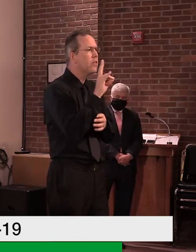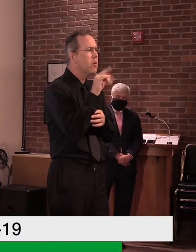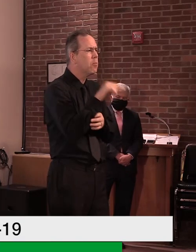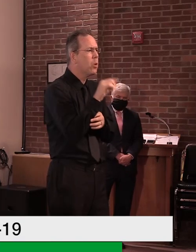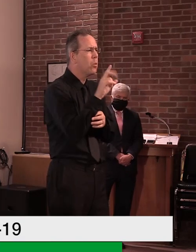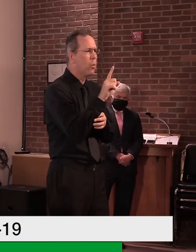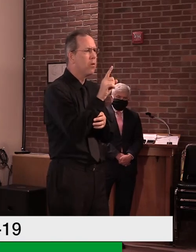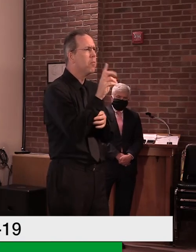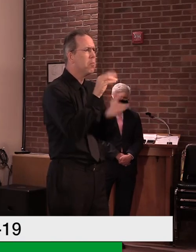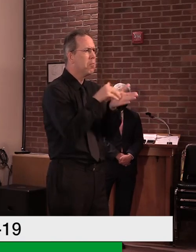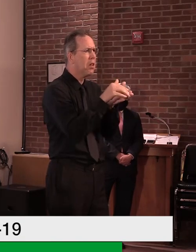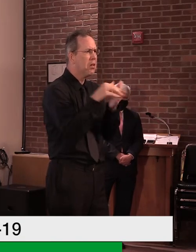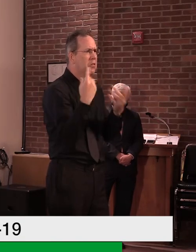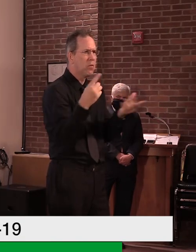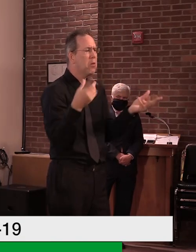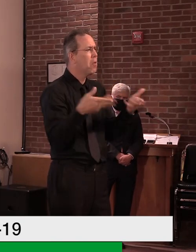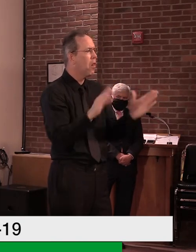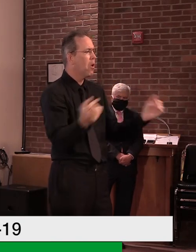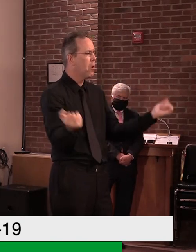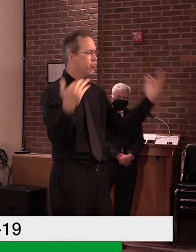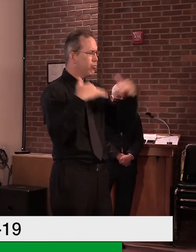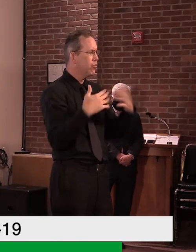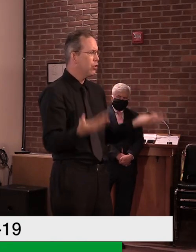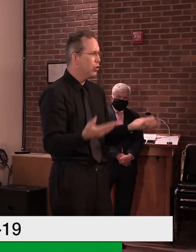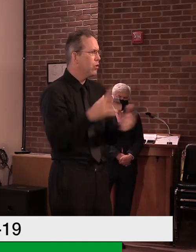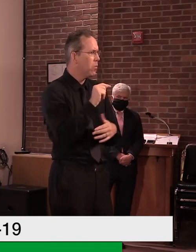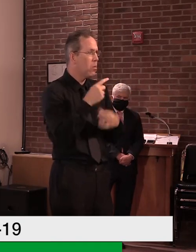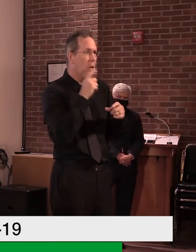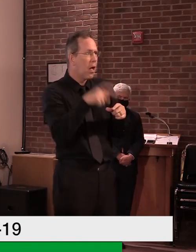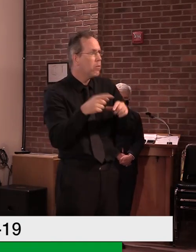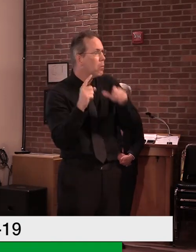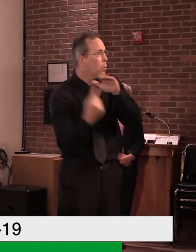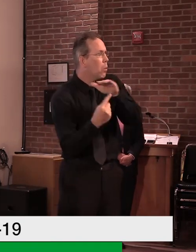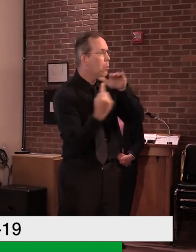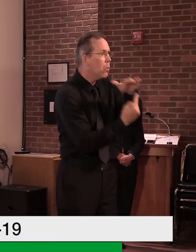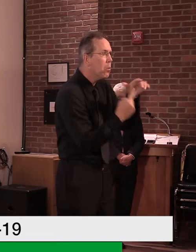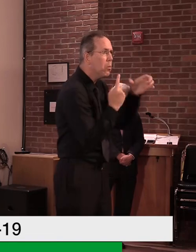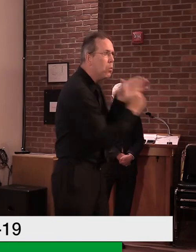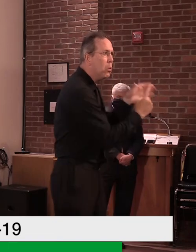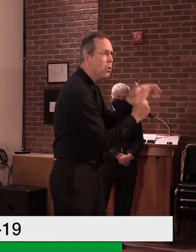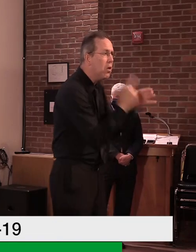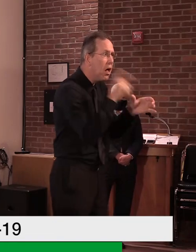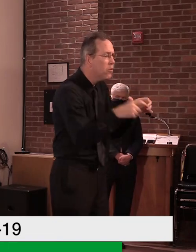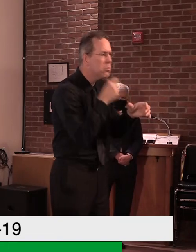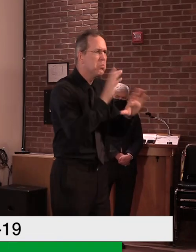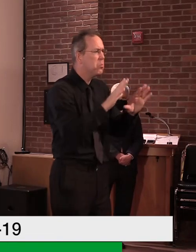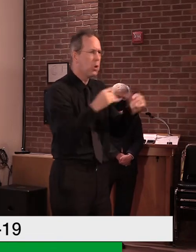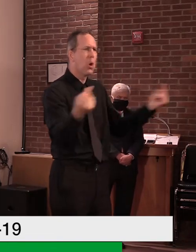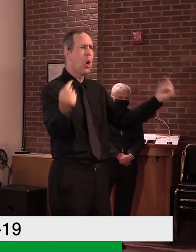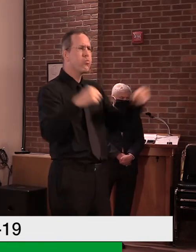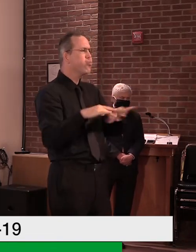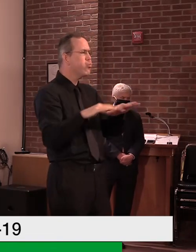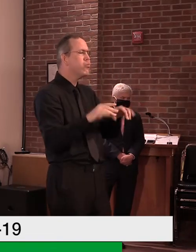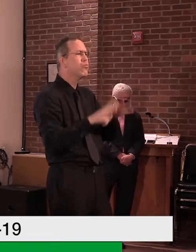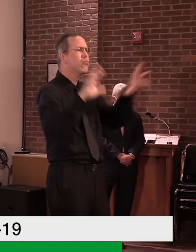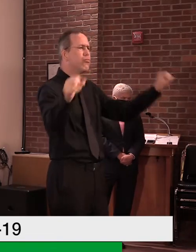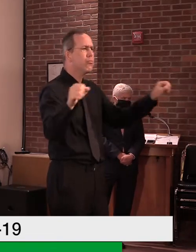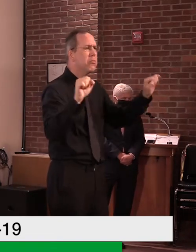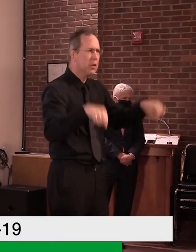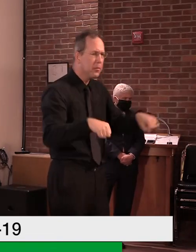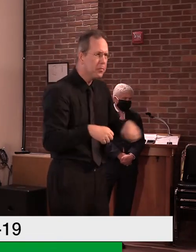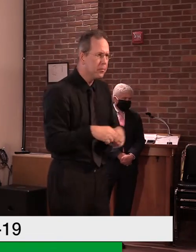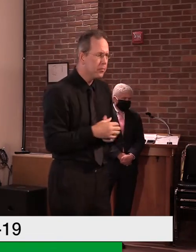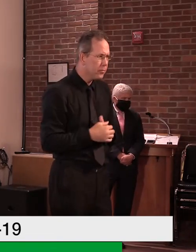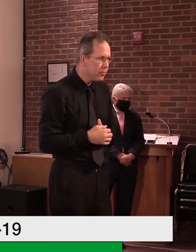today. This is a slight increase of about 200,000 people from last week. We can see that there are relatively few